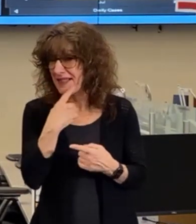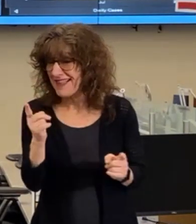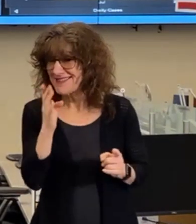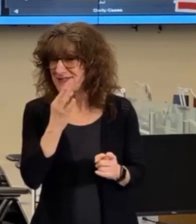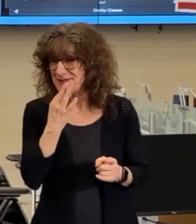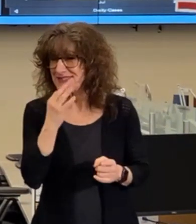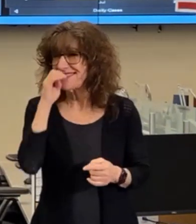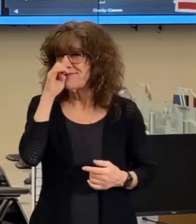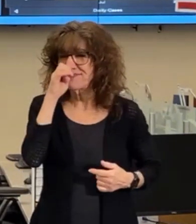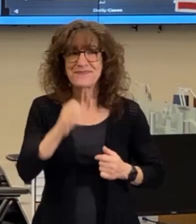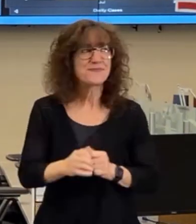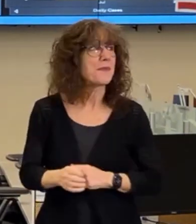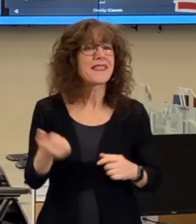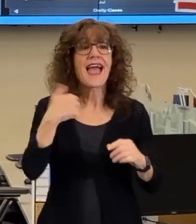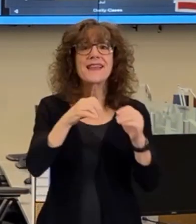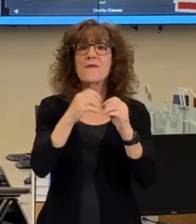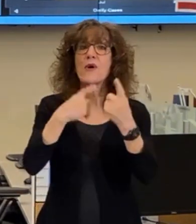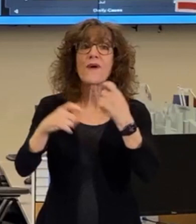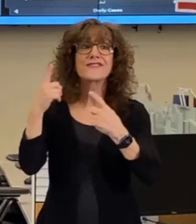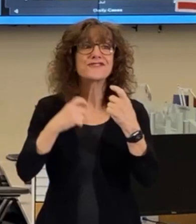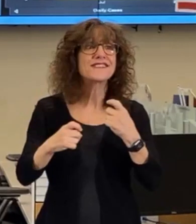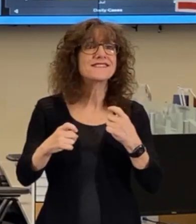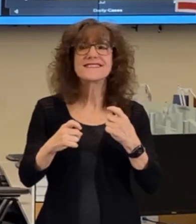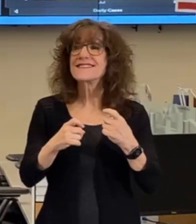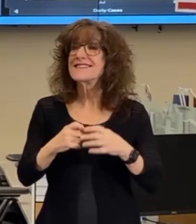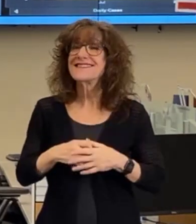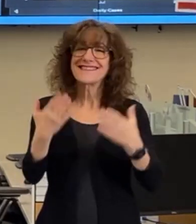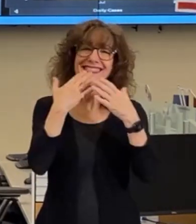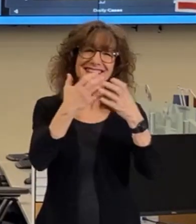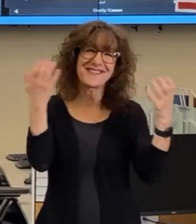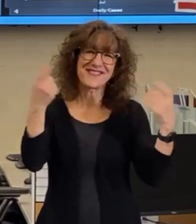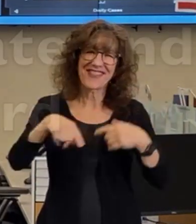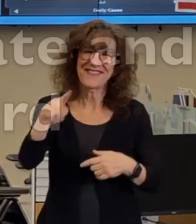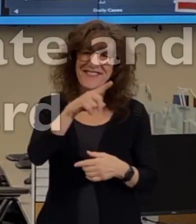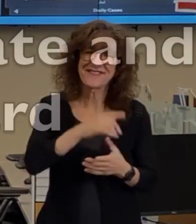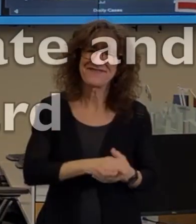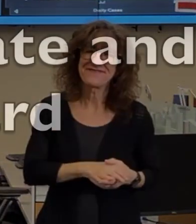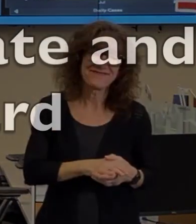All right, any further questions? Thanks so much, everyone. Thank you all.